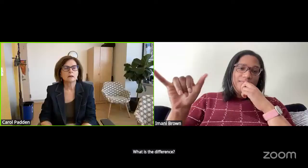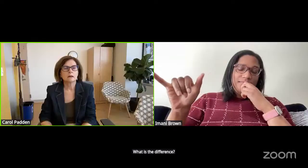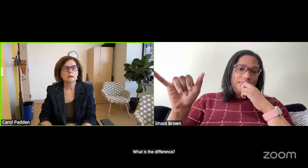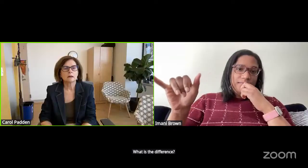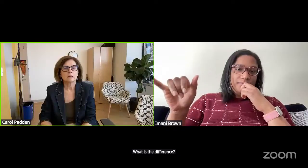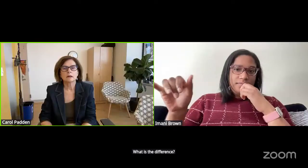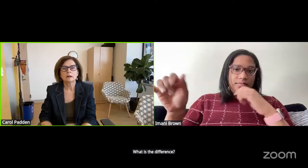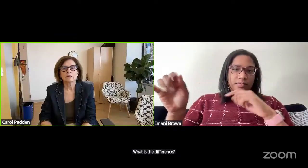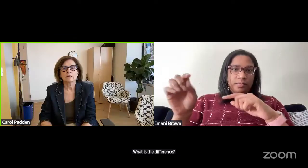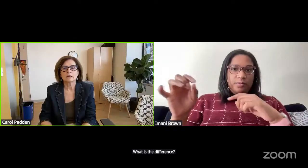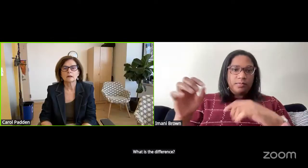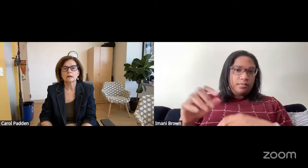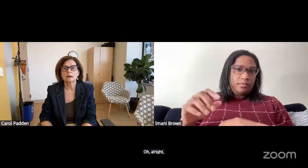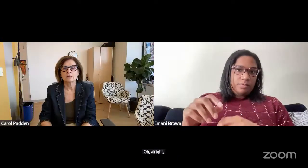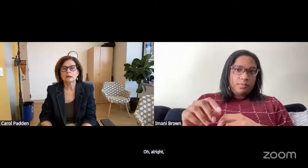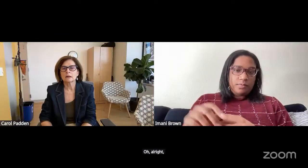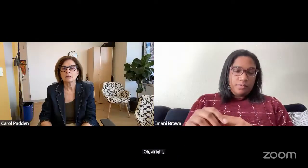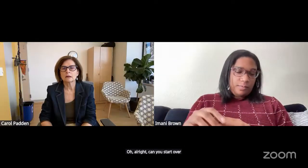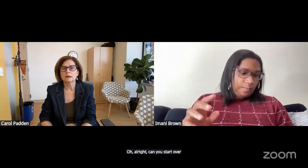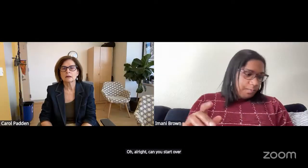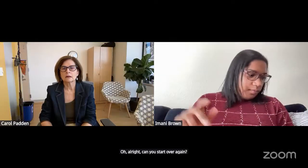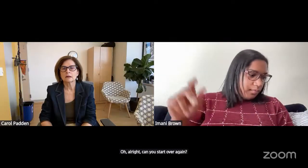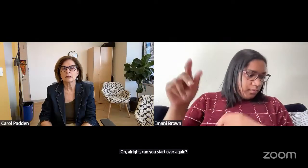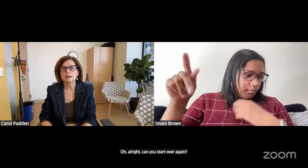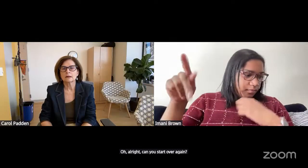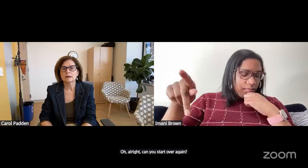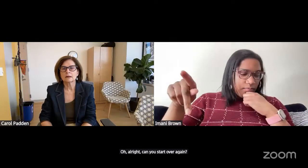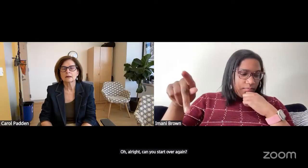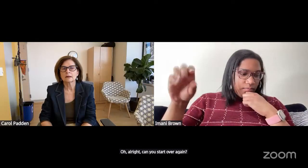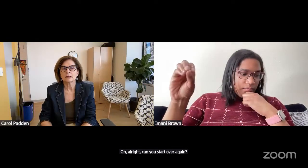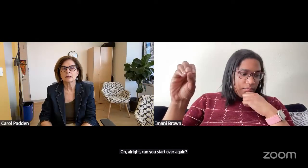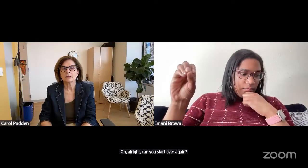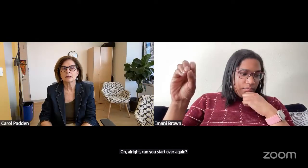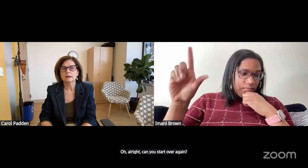Oh, all right. Can you start over again? The